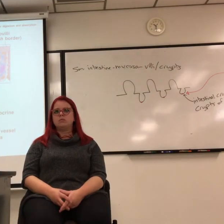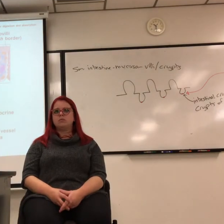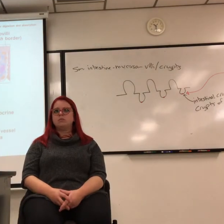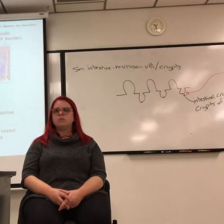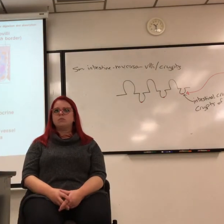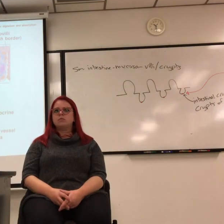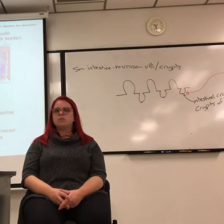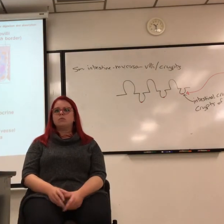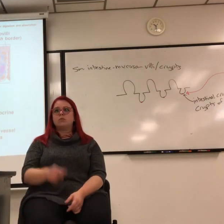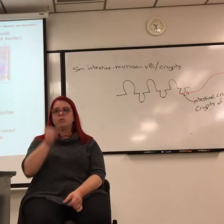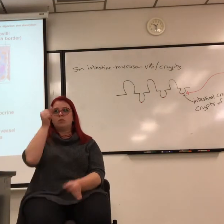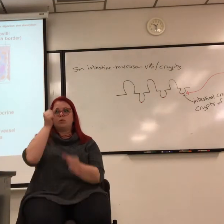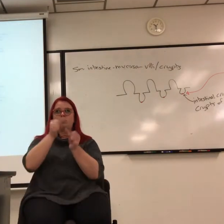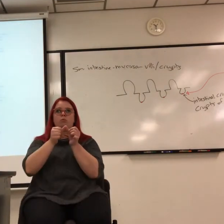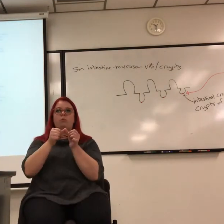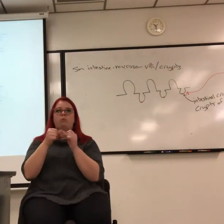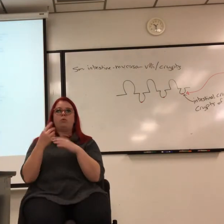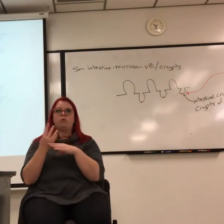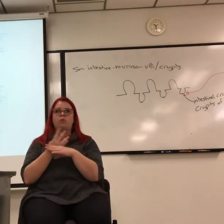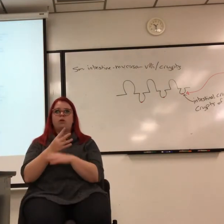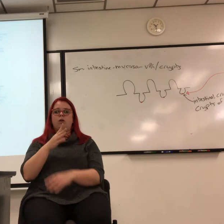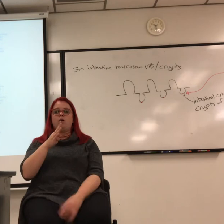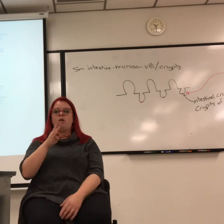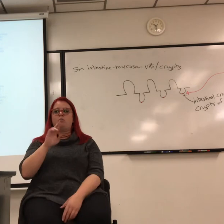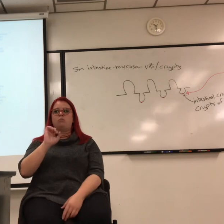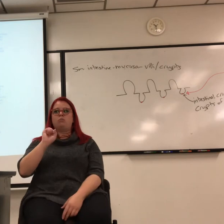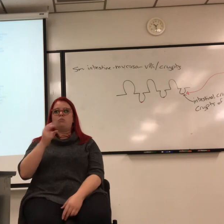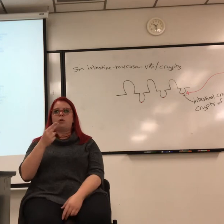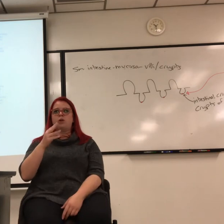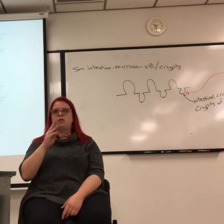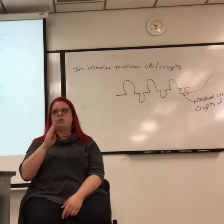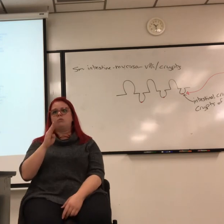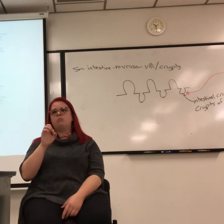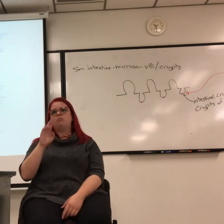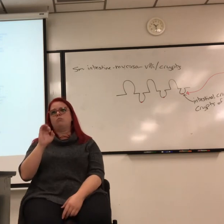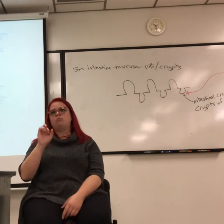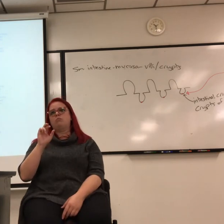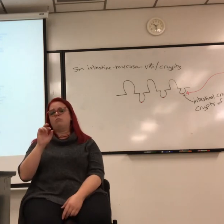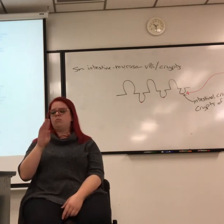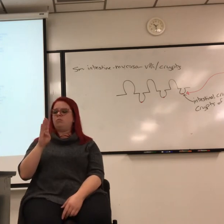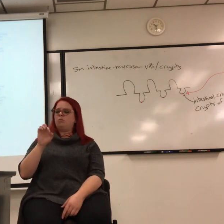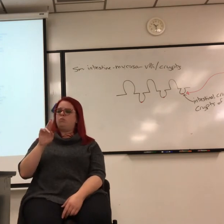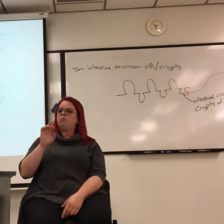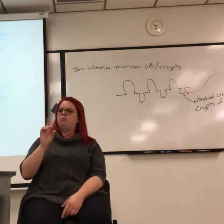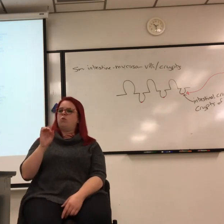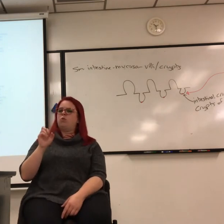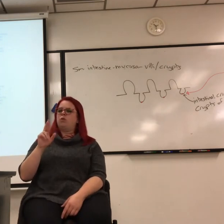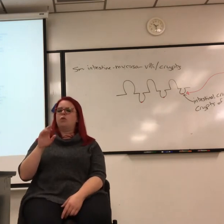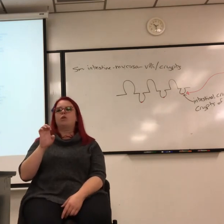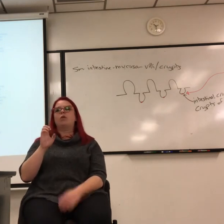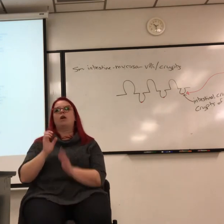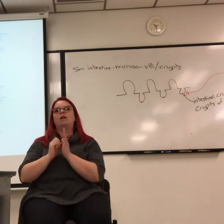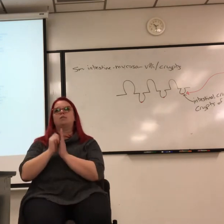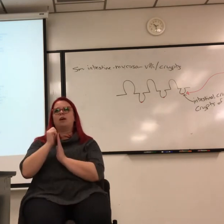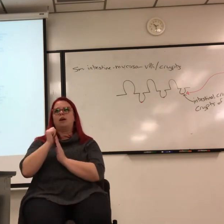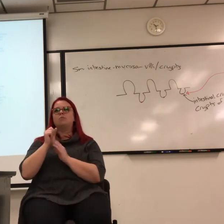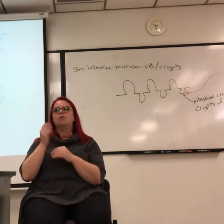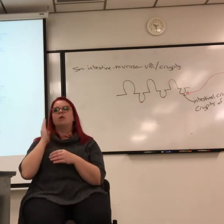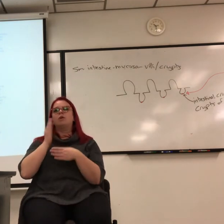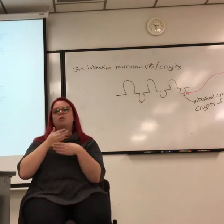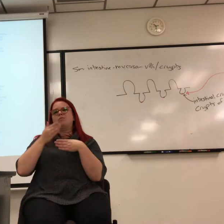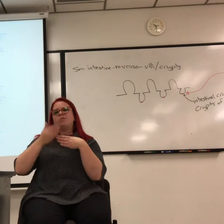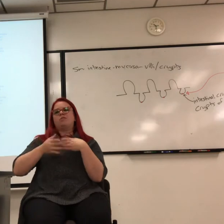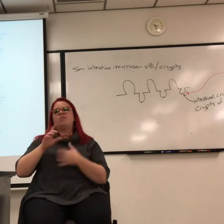Alright, so remember those brush border enzymes. Note those, I mentioned them before. You're just finishing off the digestion. You have some